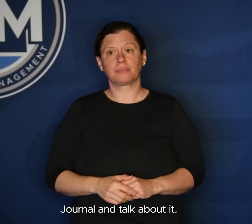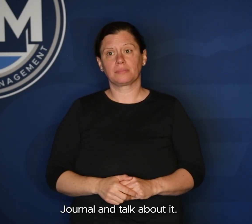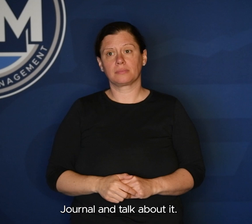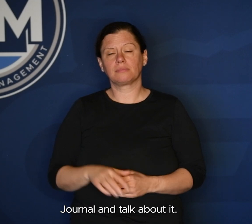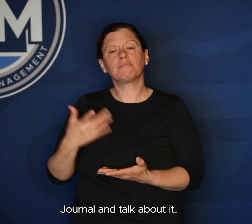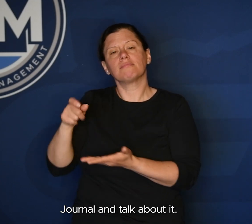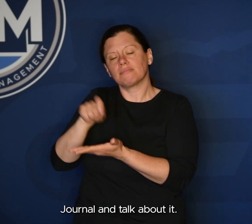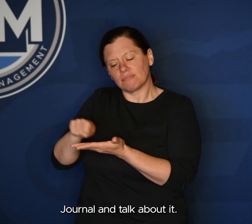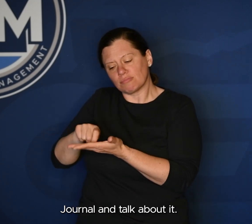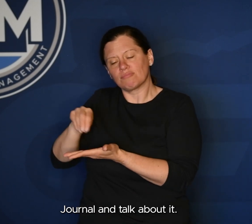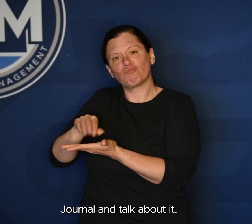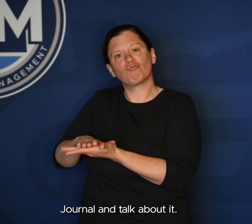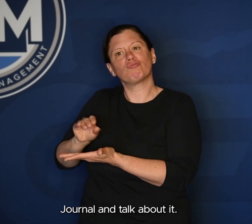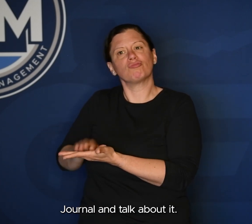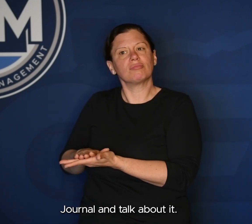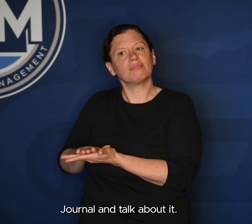Journal and talk about it.